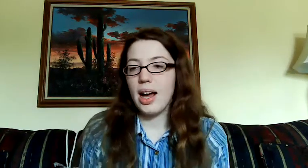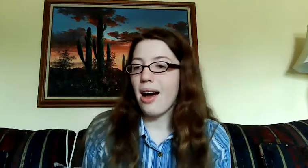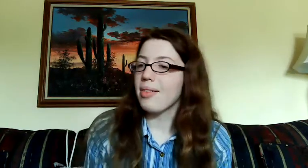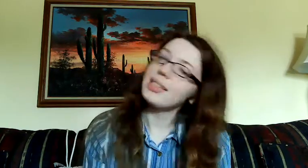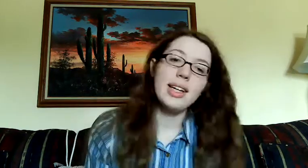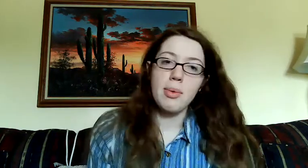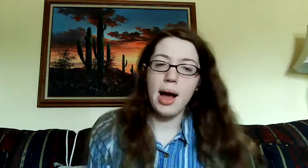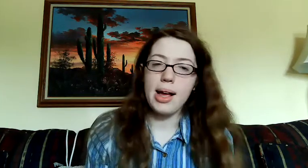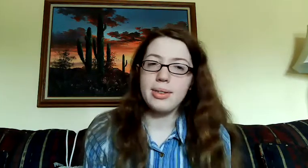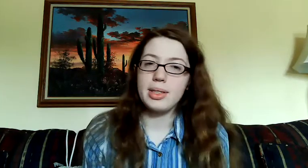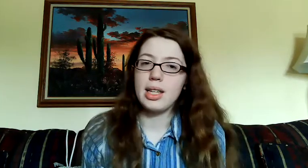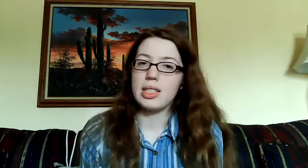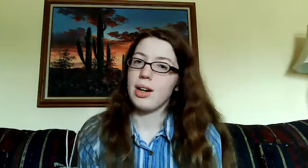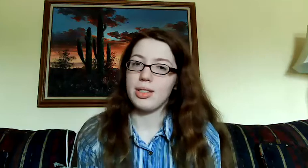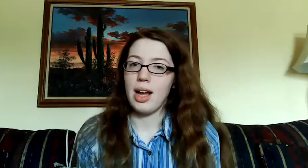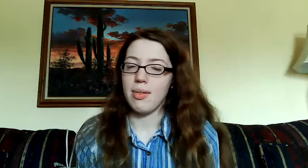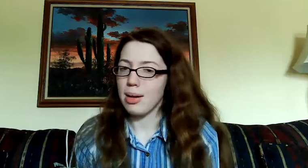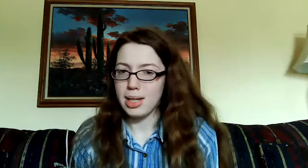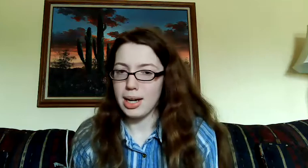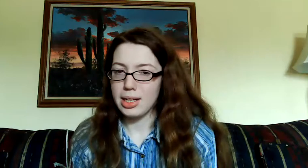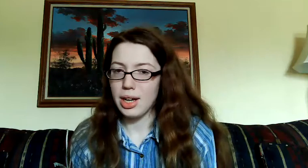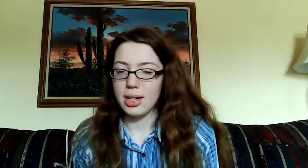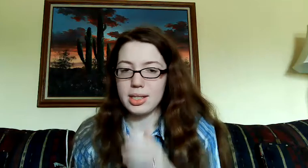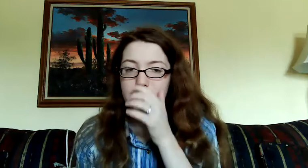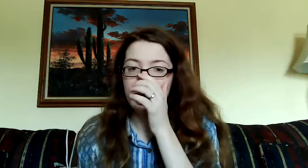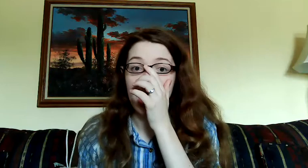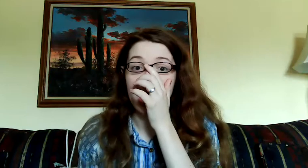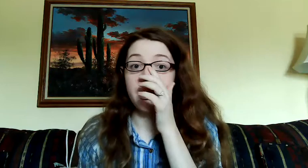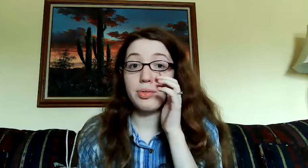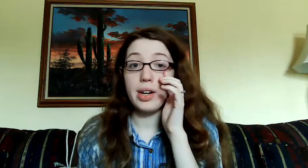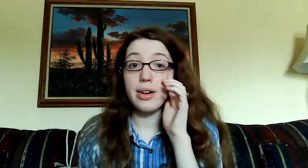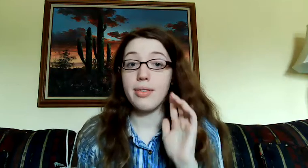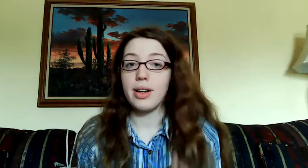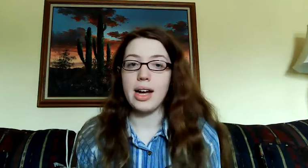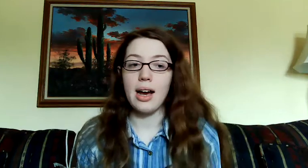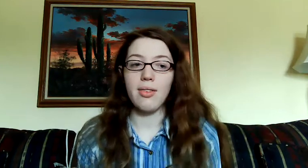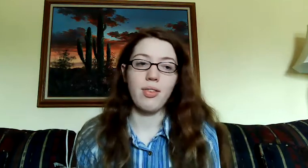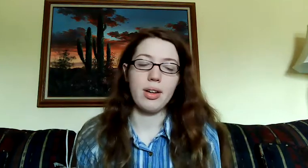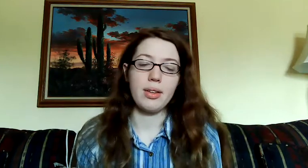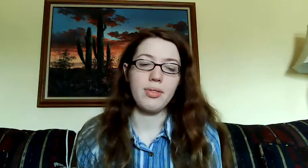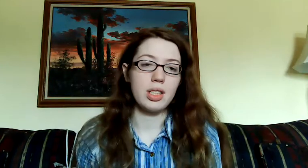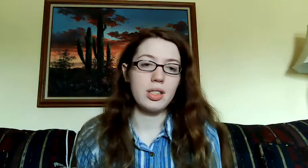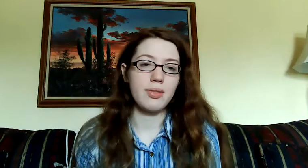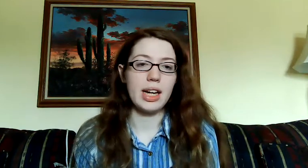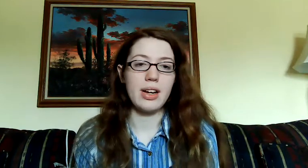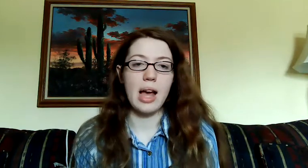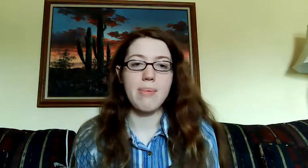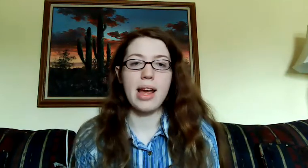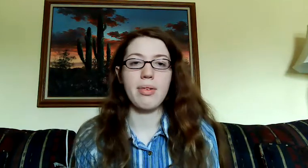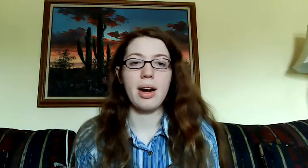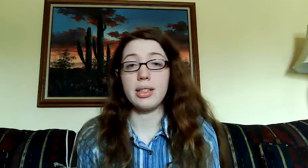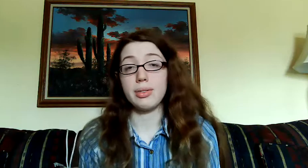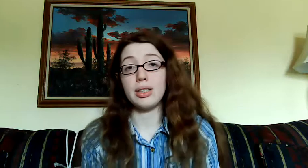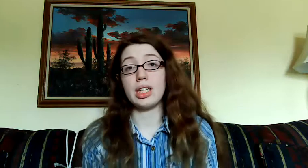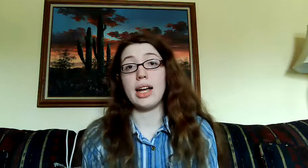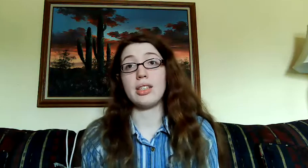obviously, I use these classifiers a lot when I'm signing songs, and it was very, very helpful. In the first videos I made where I didn't really use